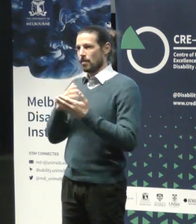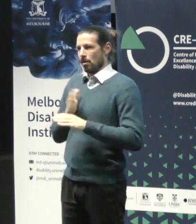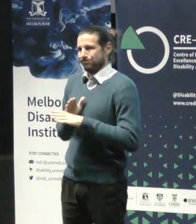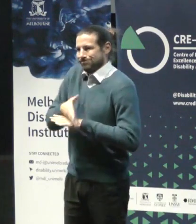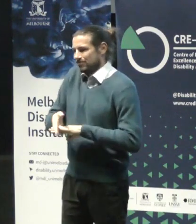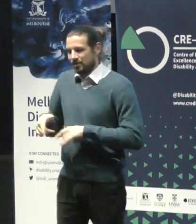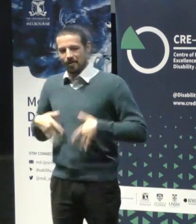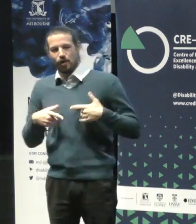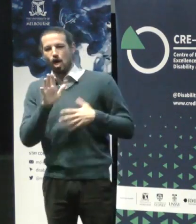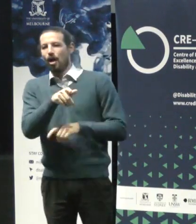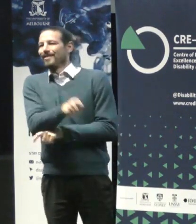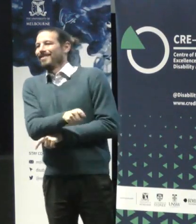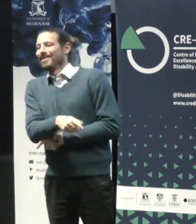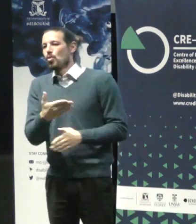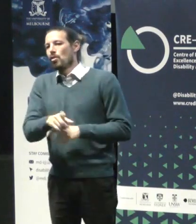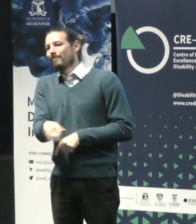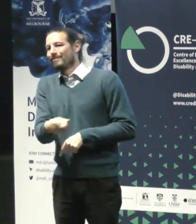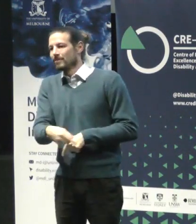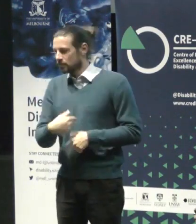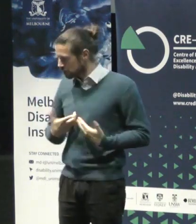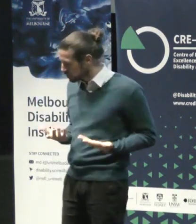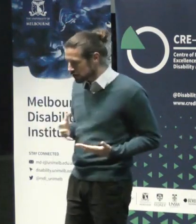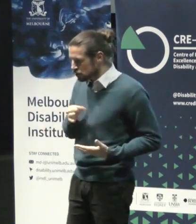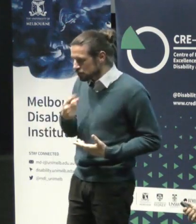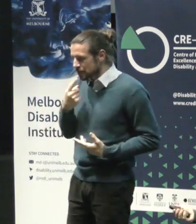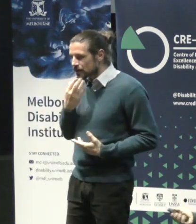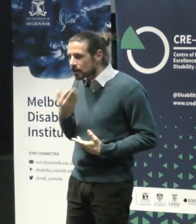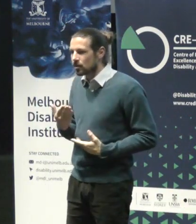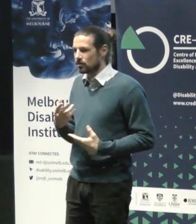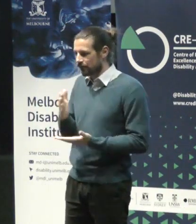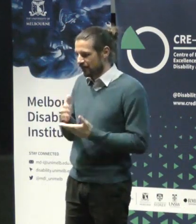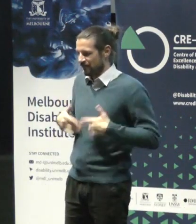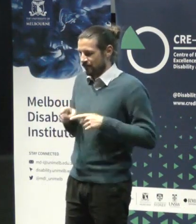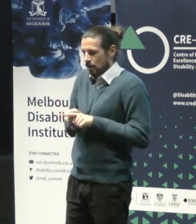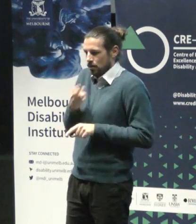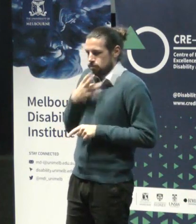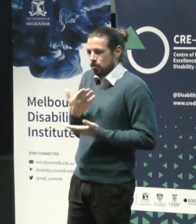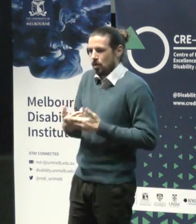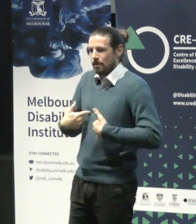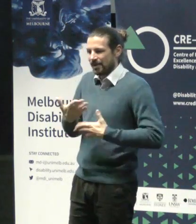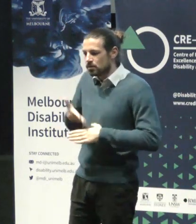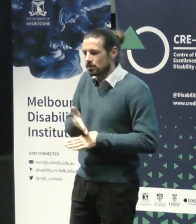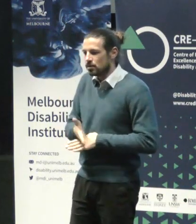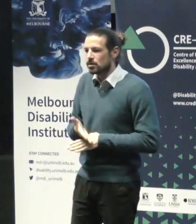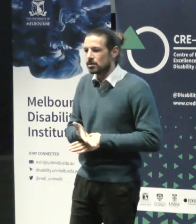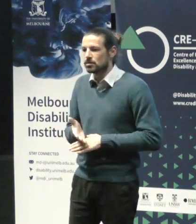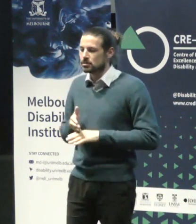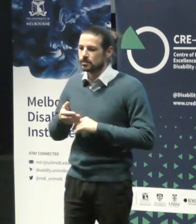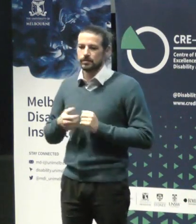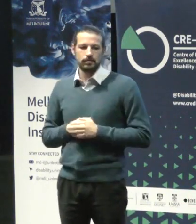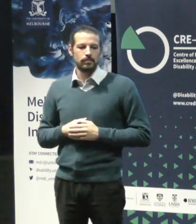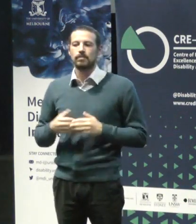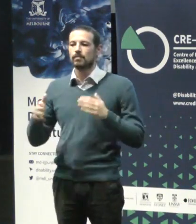head or his head that they're thinking, oh God, I'm just, you're not, you're taking me for granted. And this is a disabled